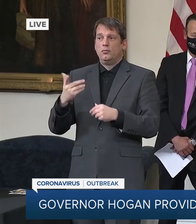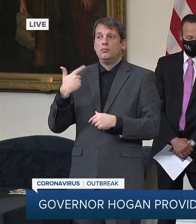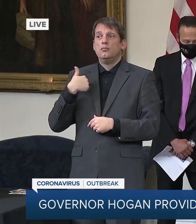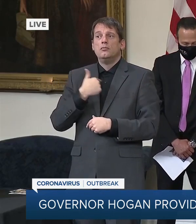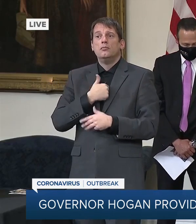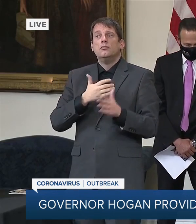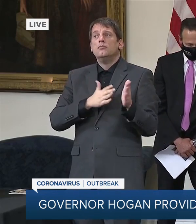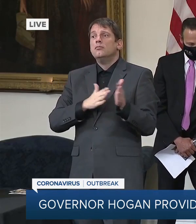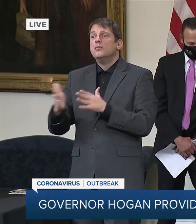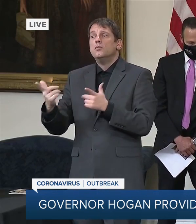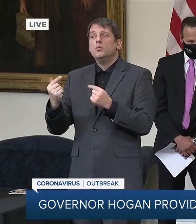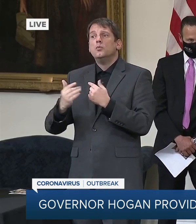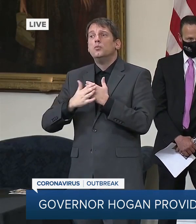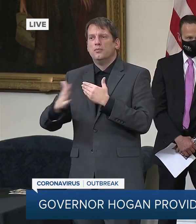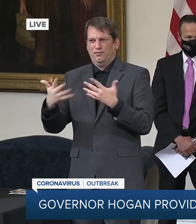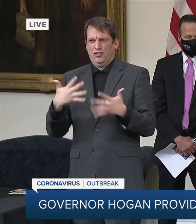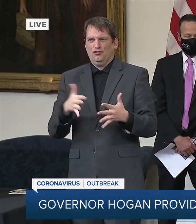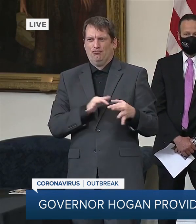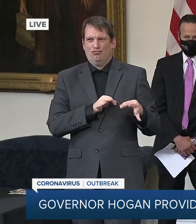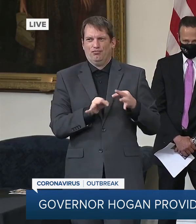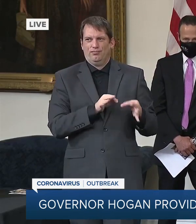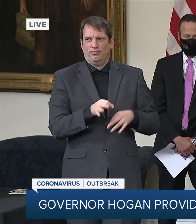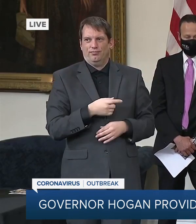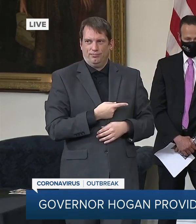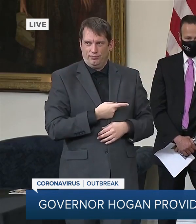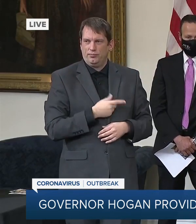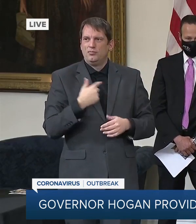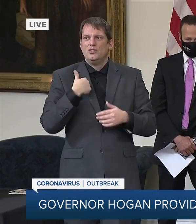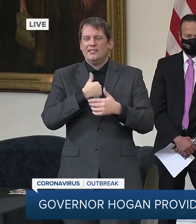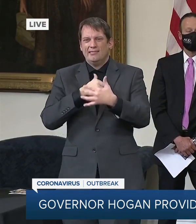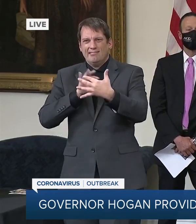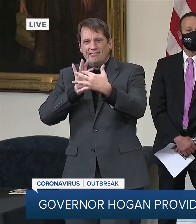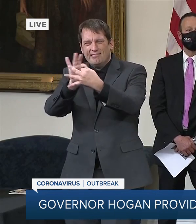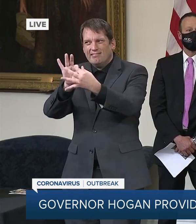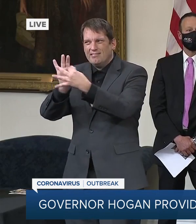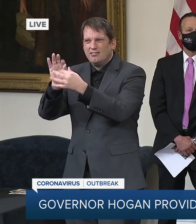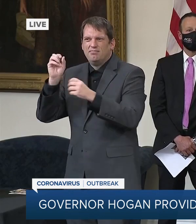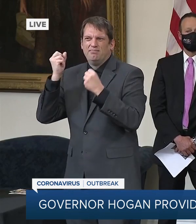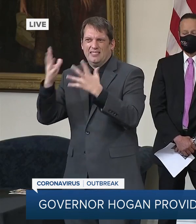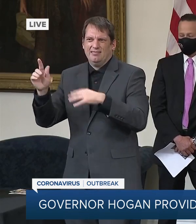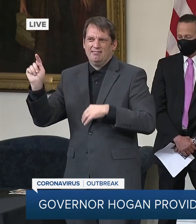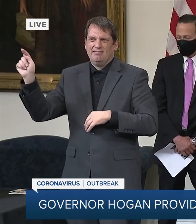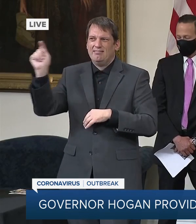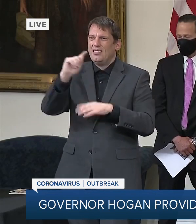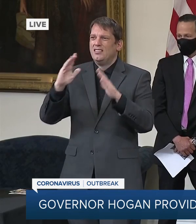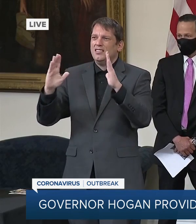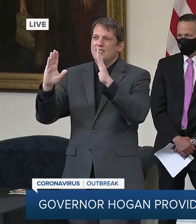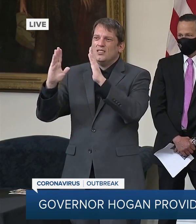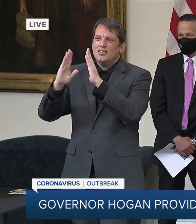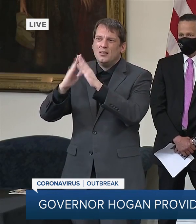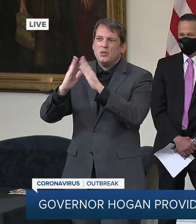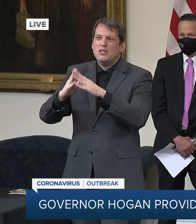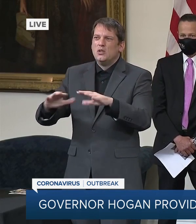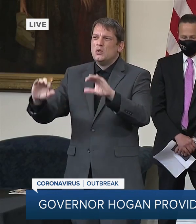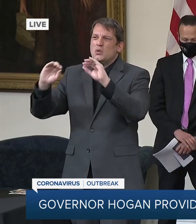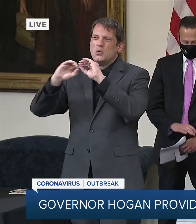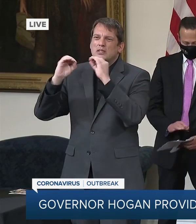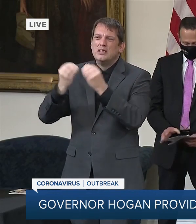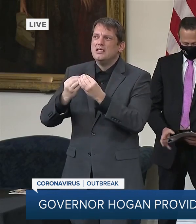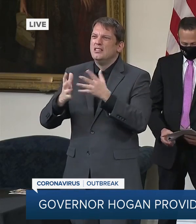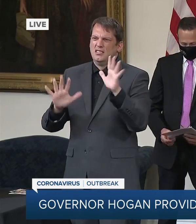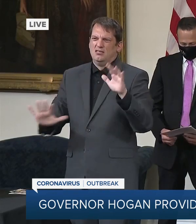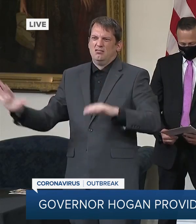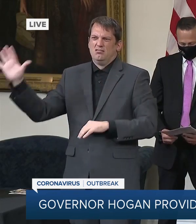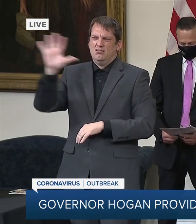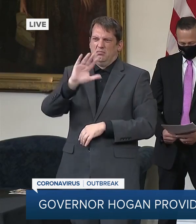also, engaging with community organizations and community leaders all across the state to assist. And